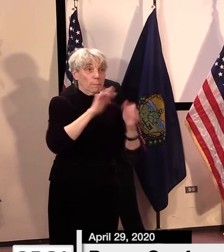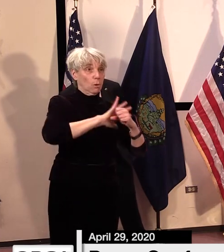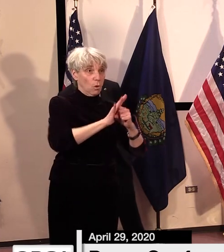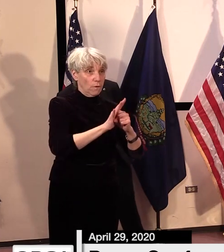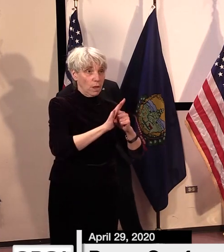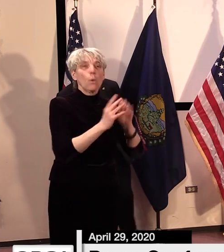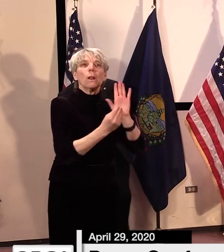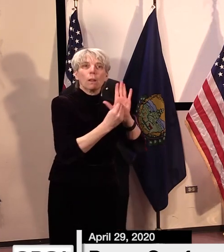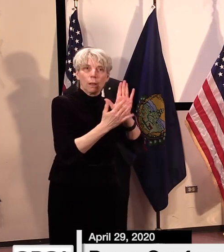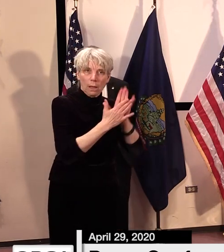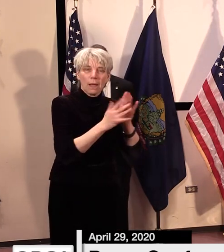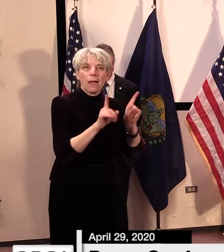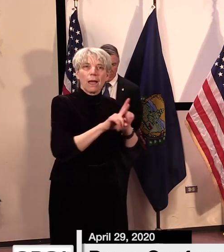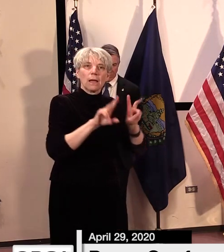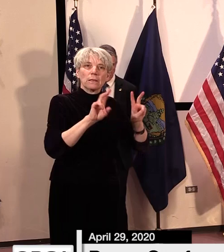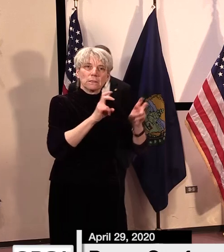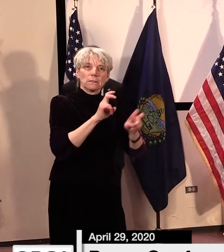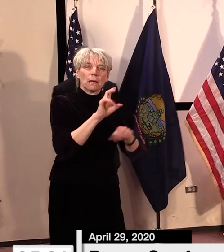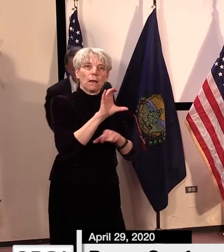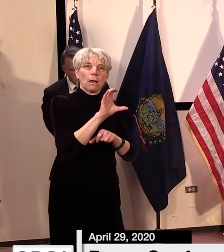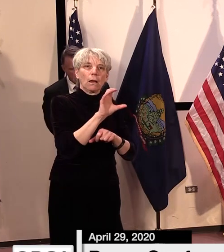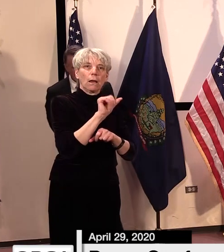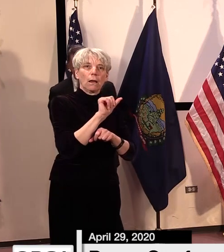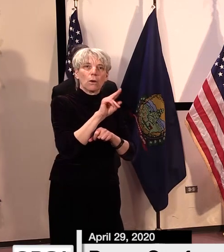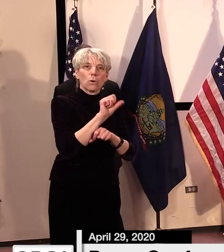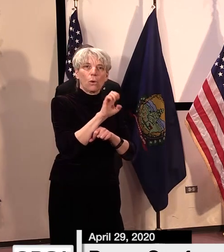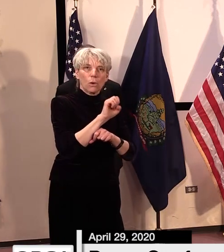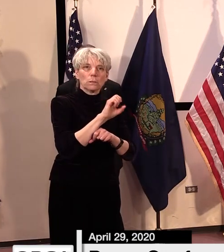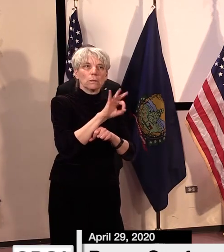death in the setting of having